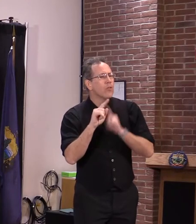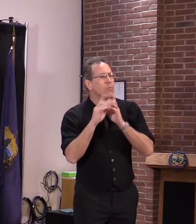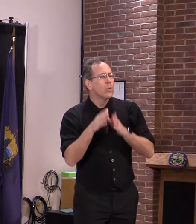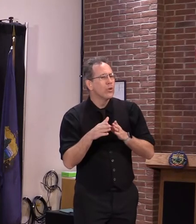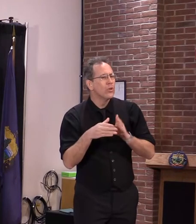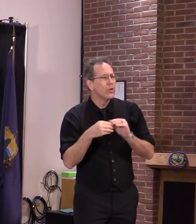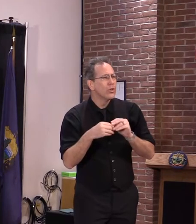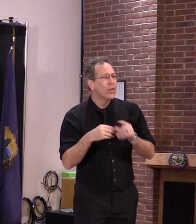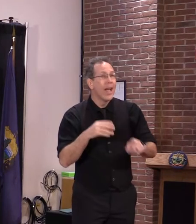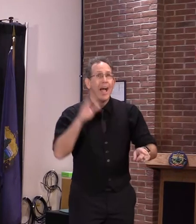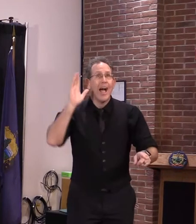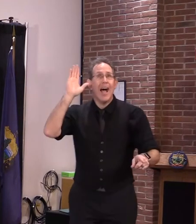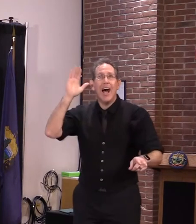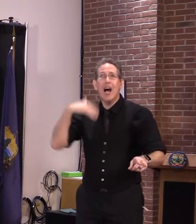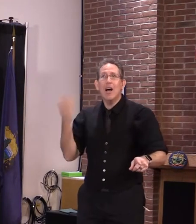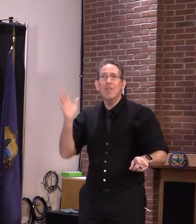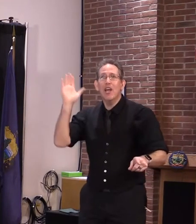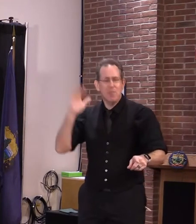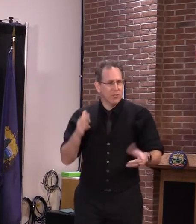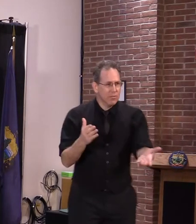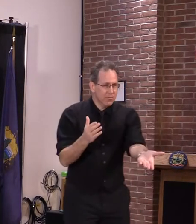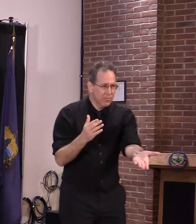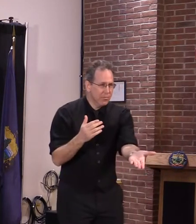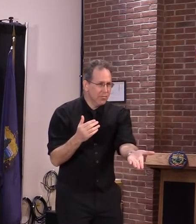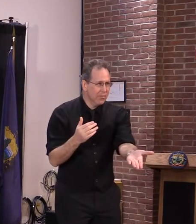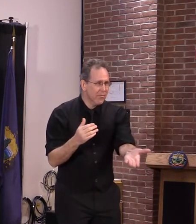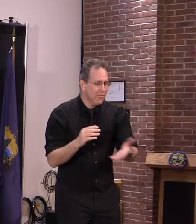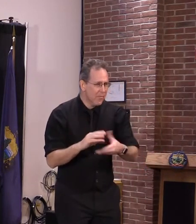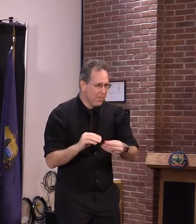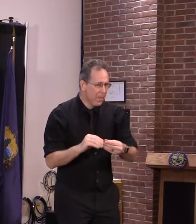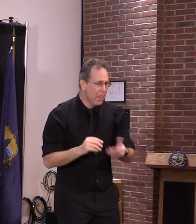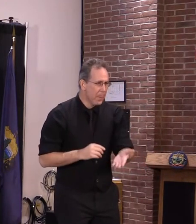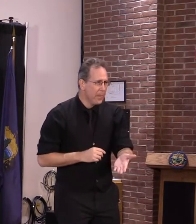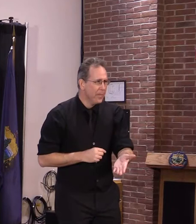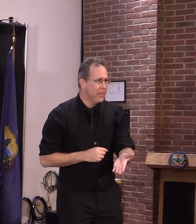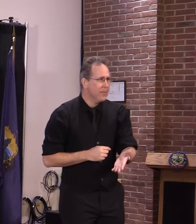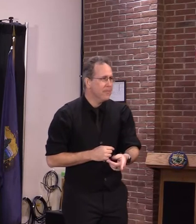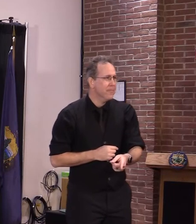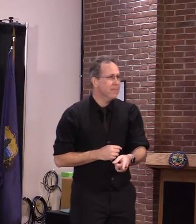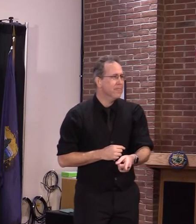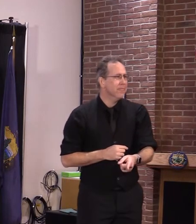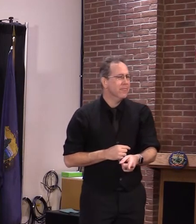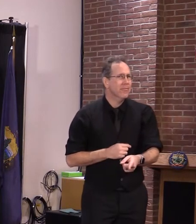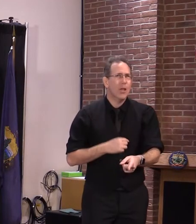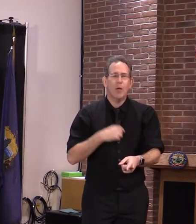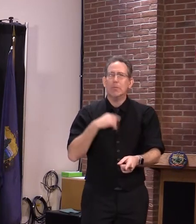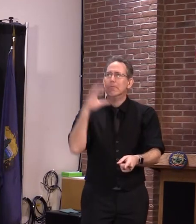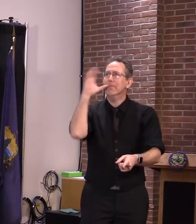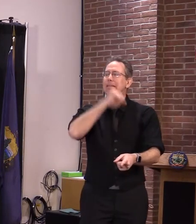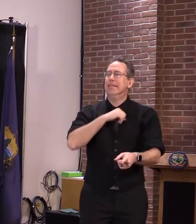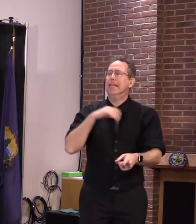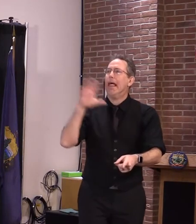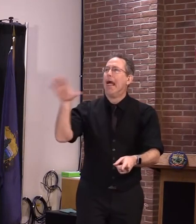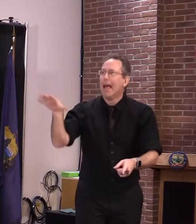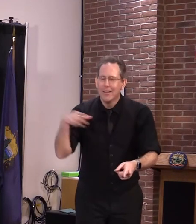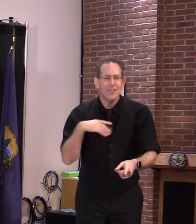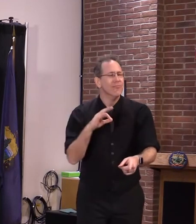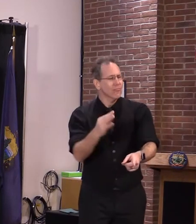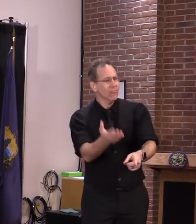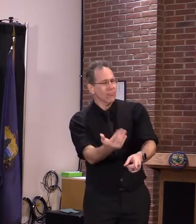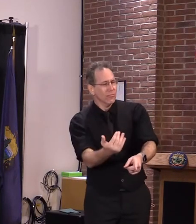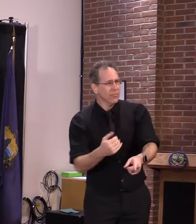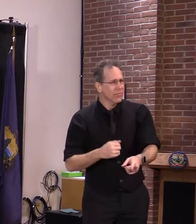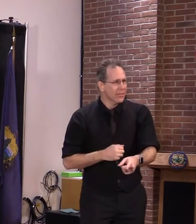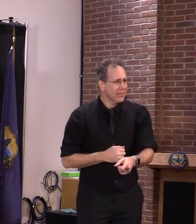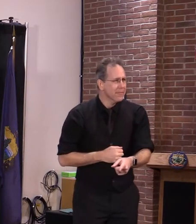Hello, can you hear me? We can. Great, I'm back in the nick of time. Dr. Levine, you mentioned that when the